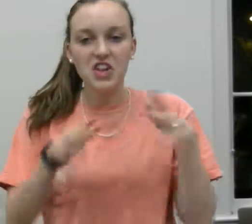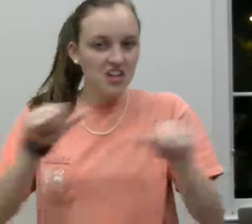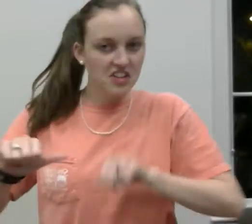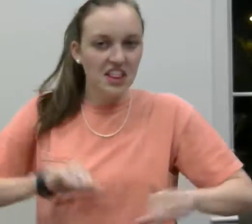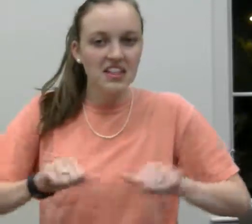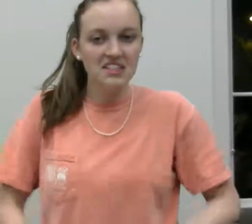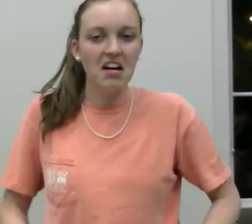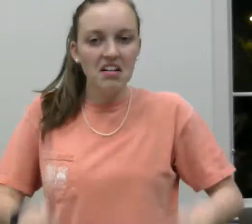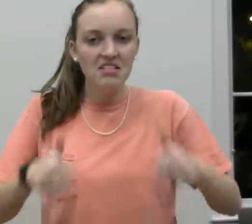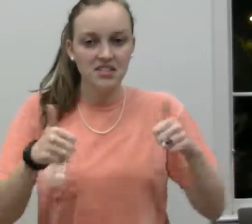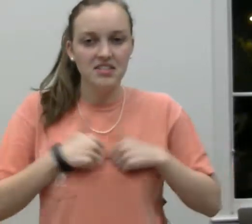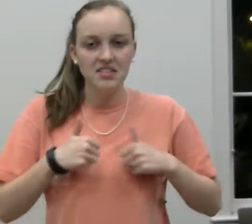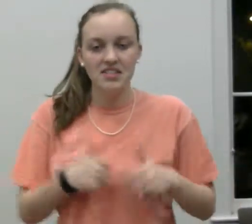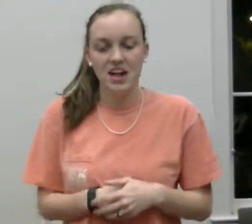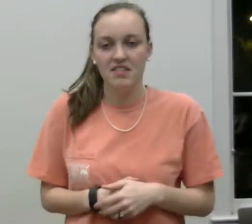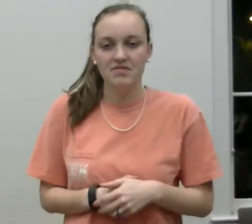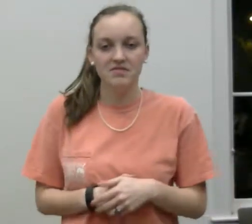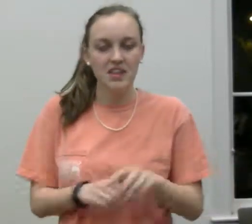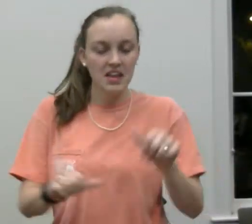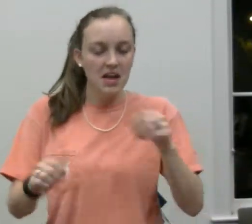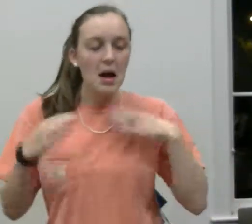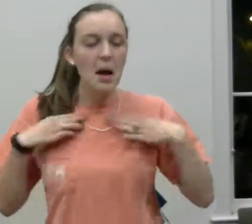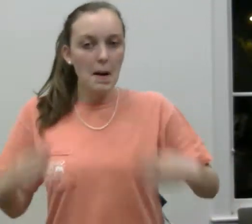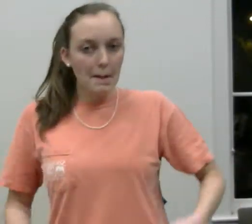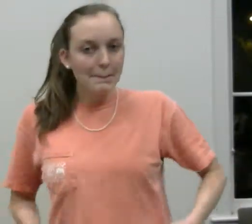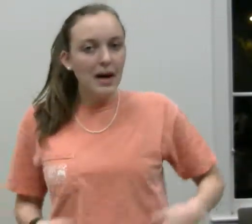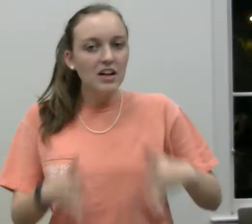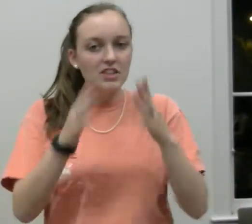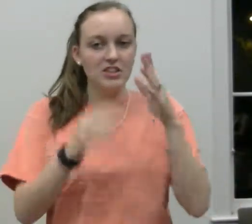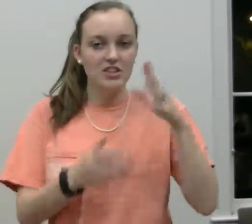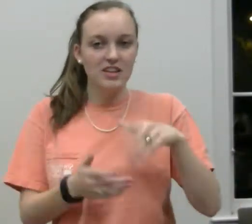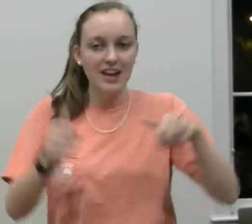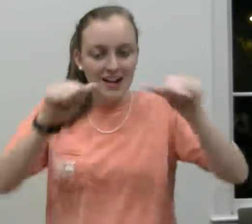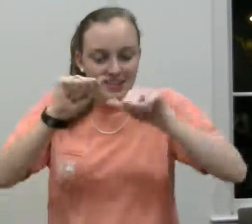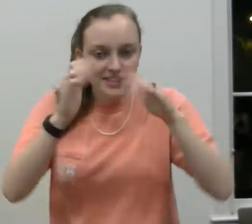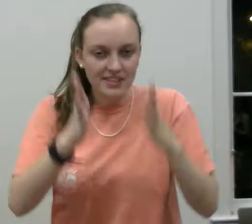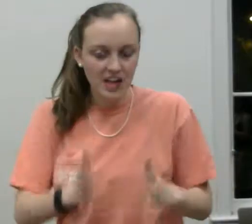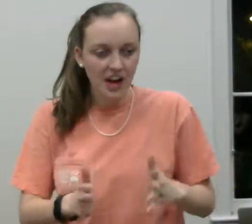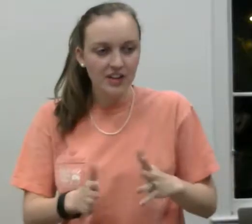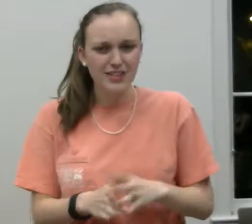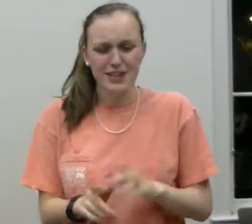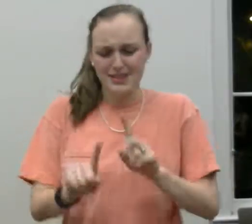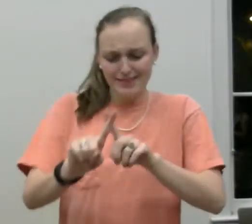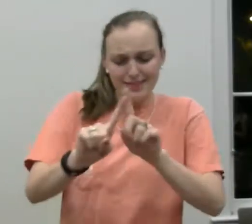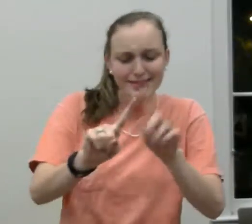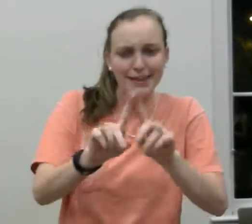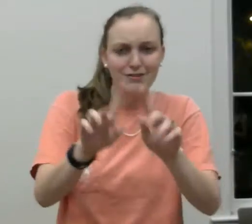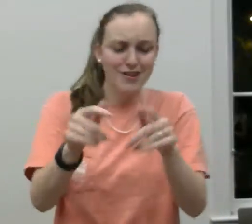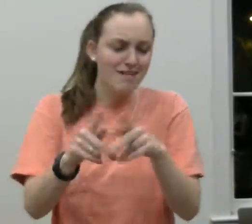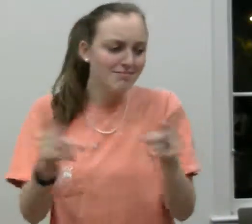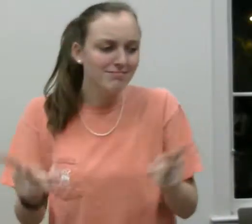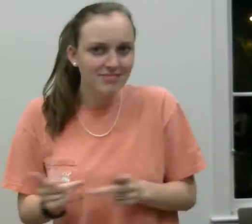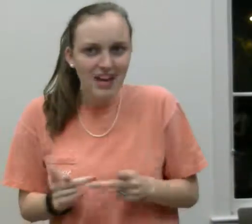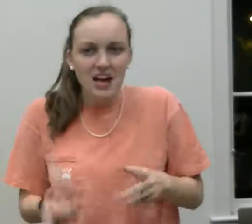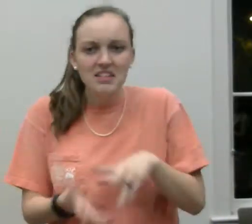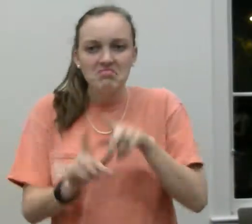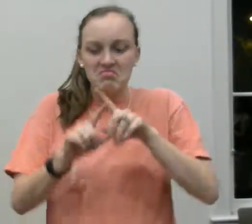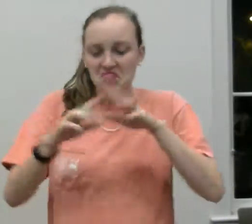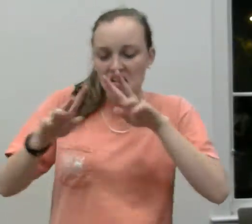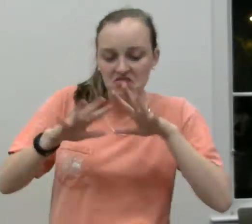scientists who are going to be studying biology. There are lots of different types of biologists who are studying different things. They can be